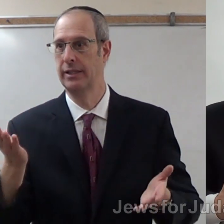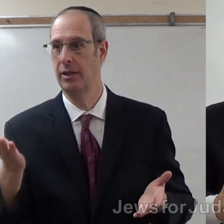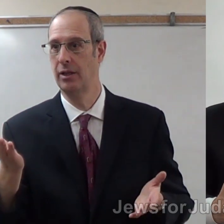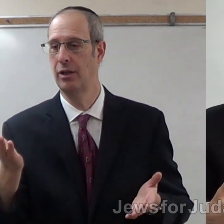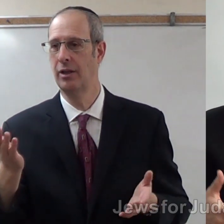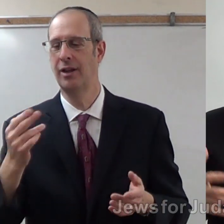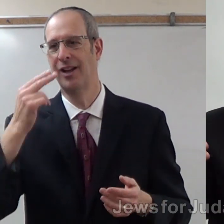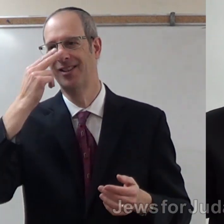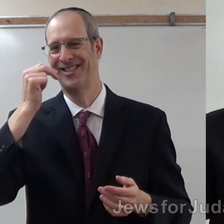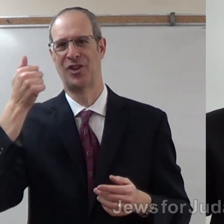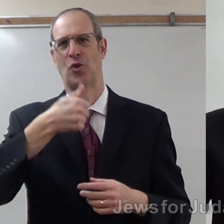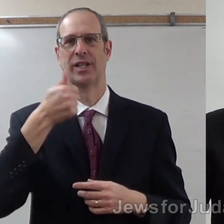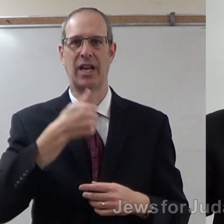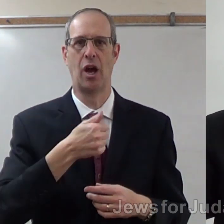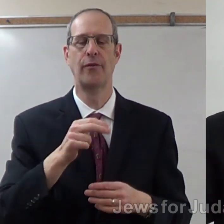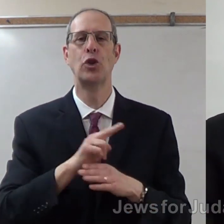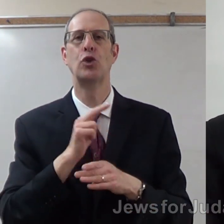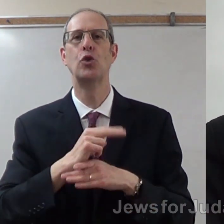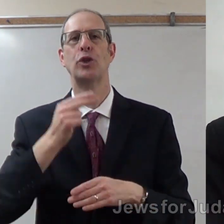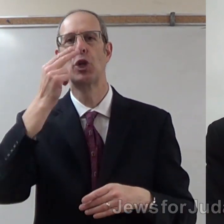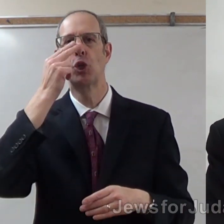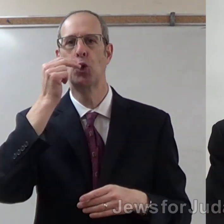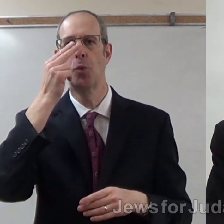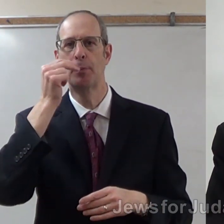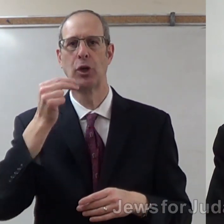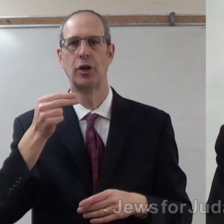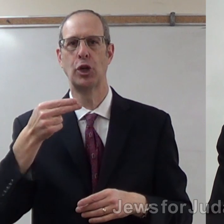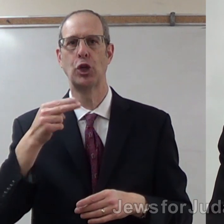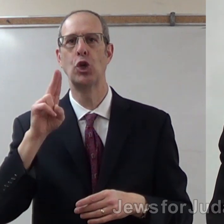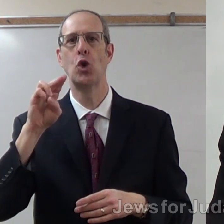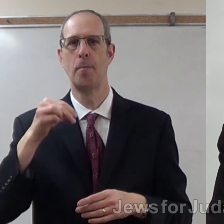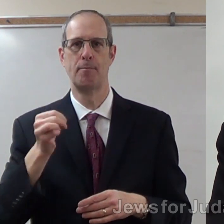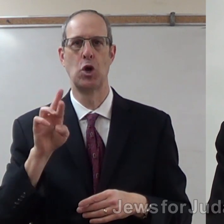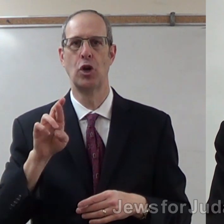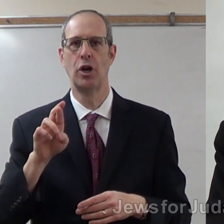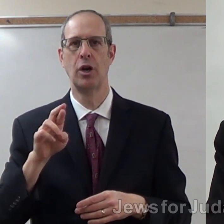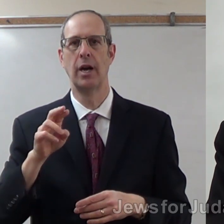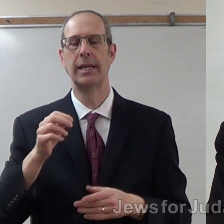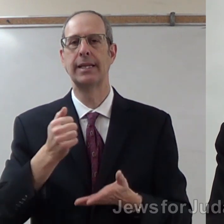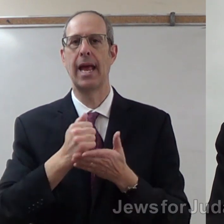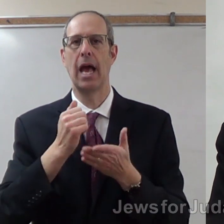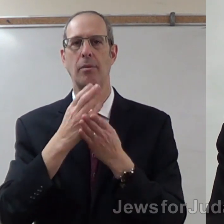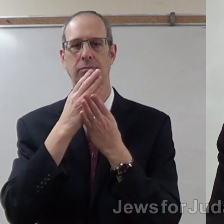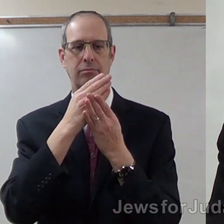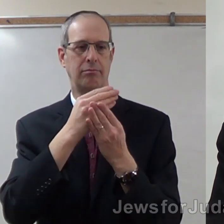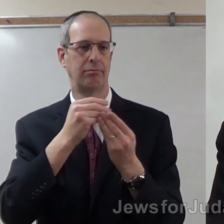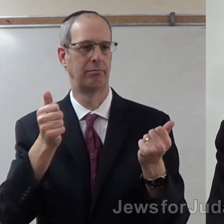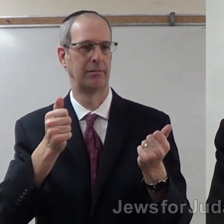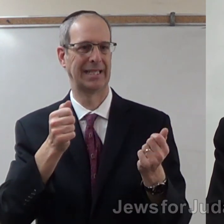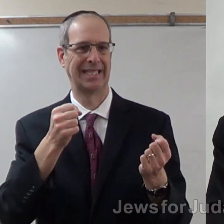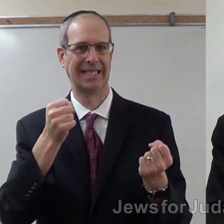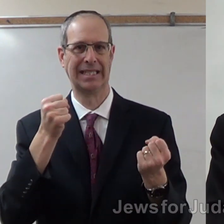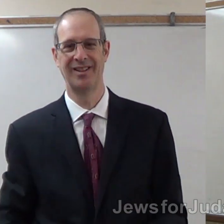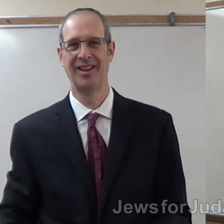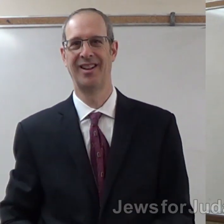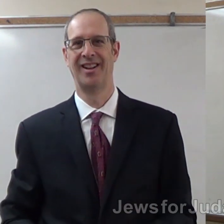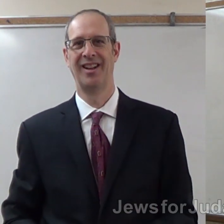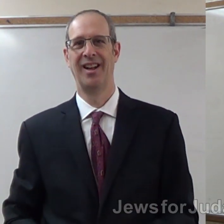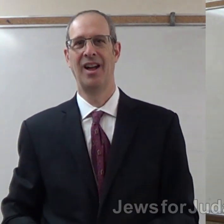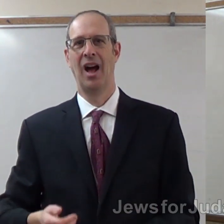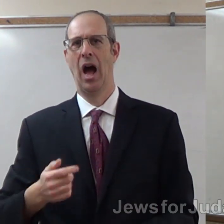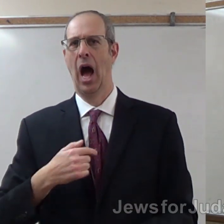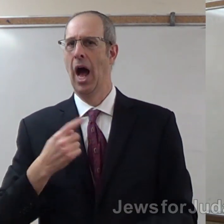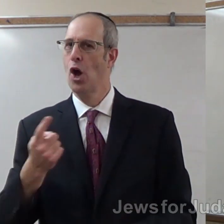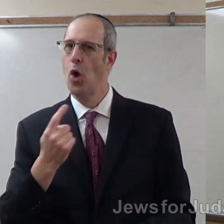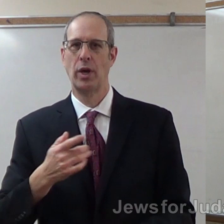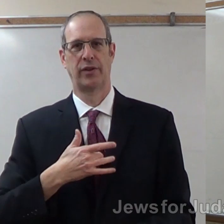yourself. Use humor to defuse a tense situation. I